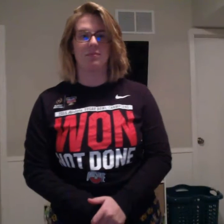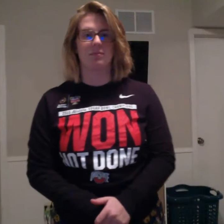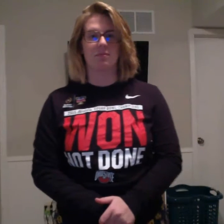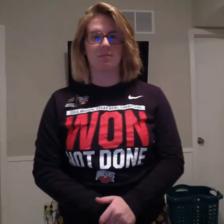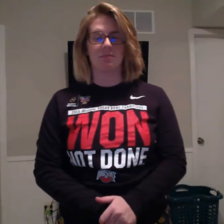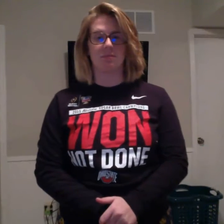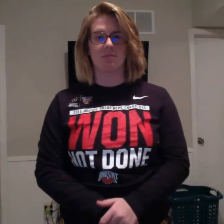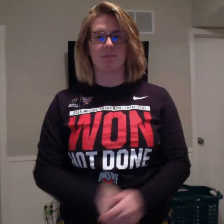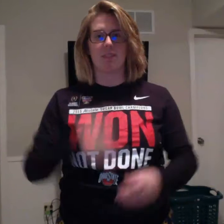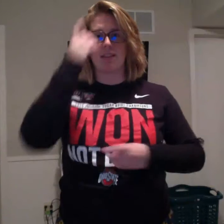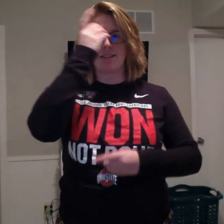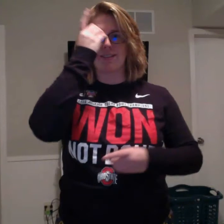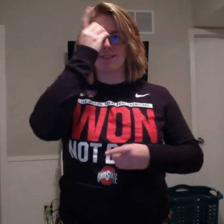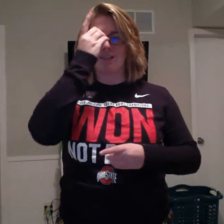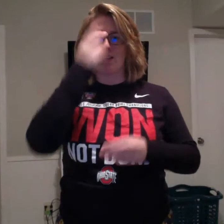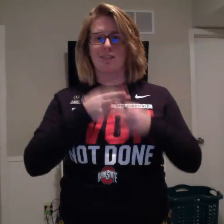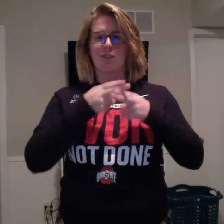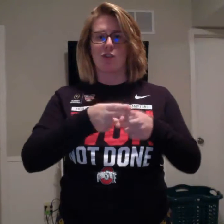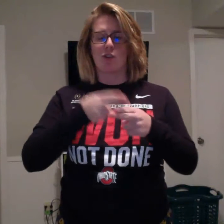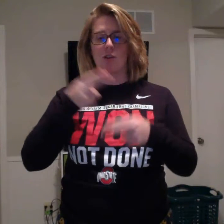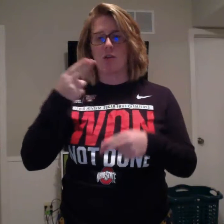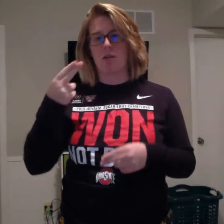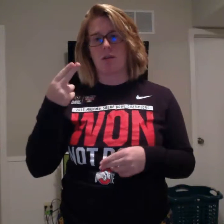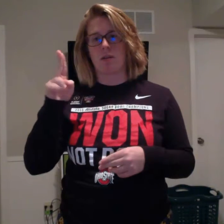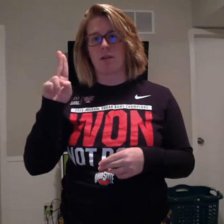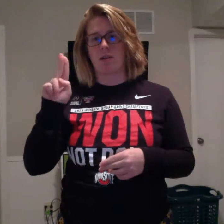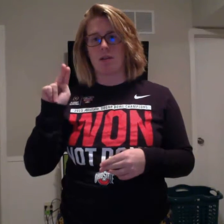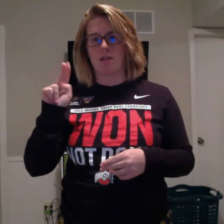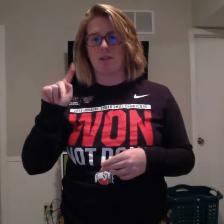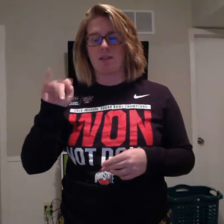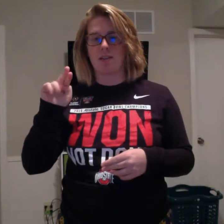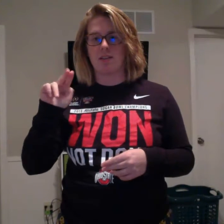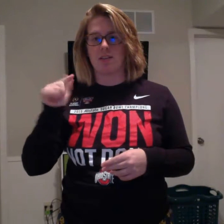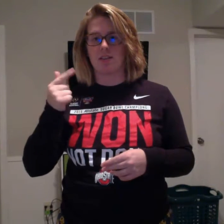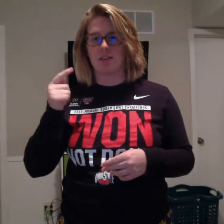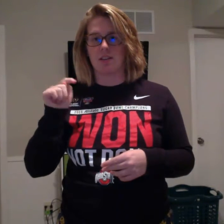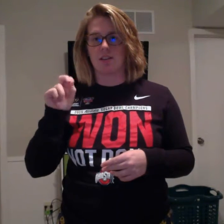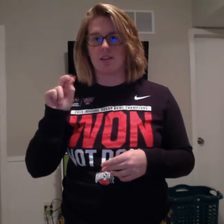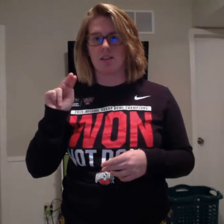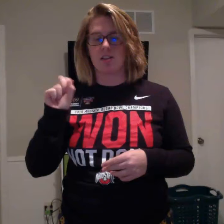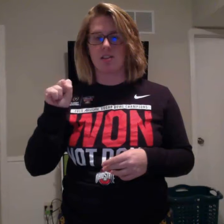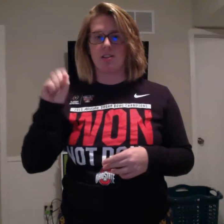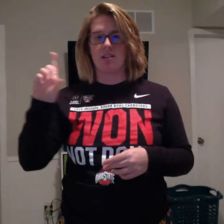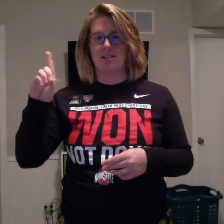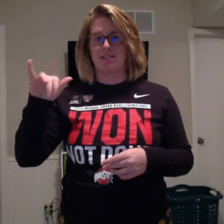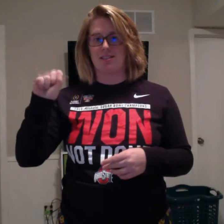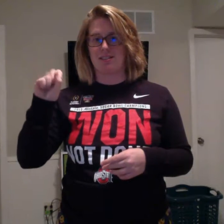Huntington disease, or HD, is a rare neurodegenerative disease that involves a repeated sequence of